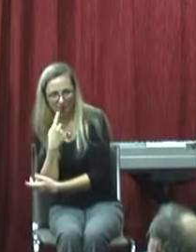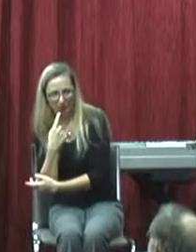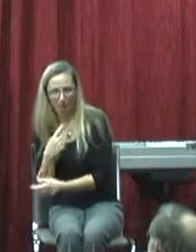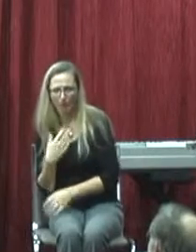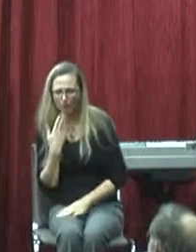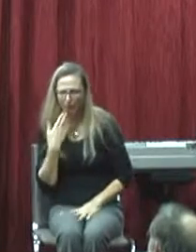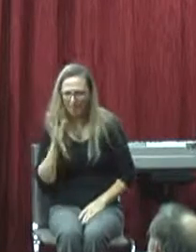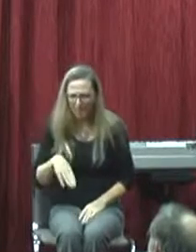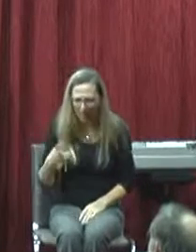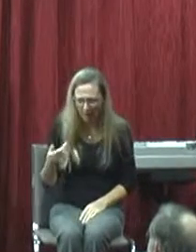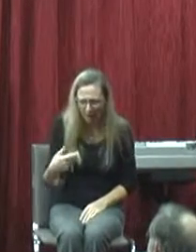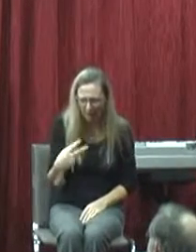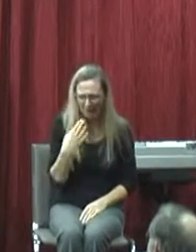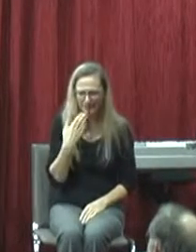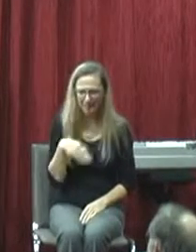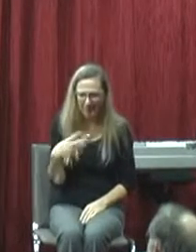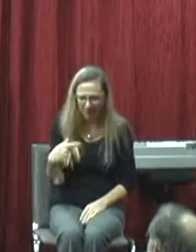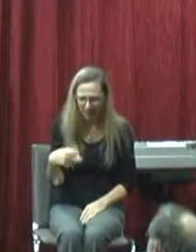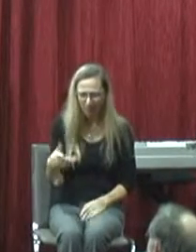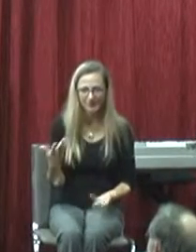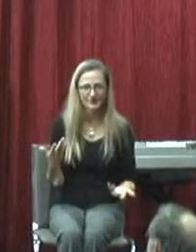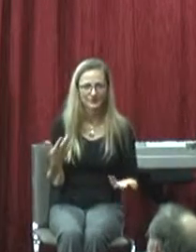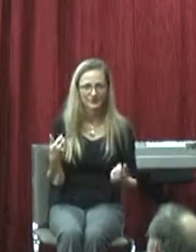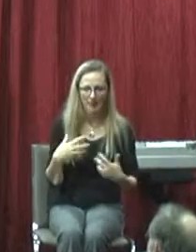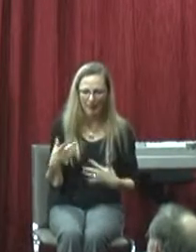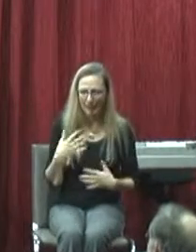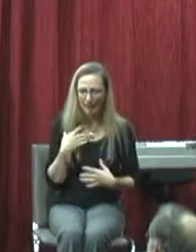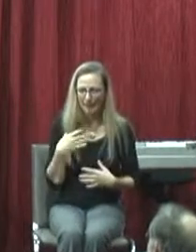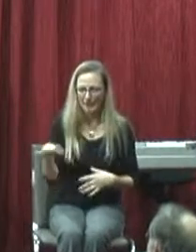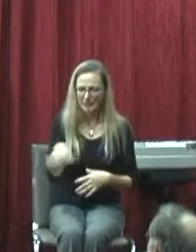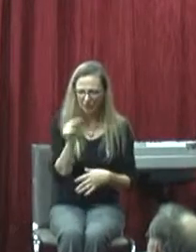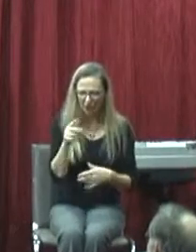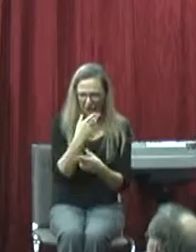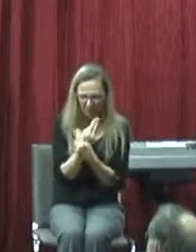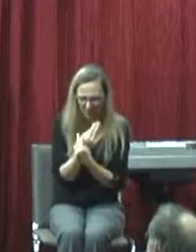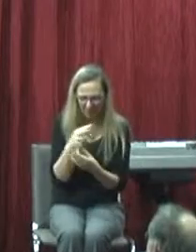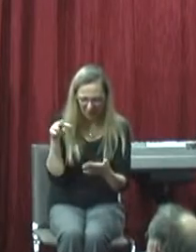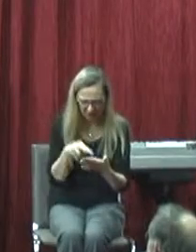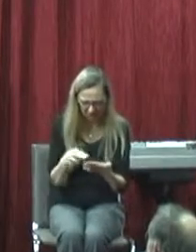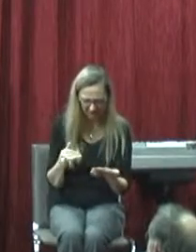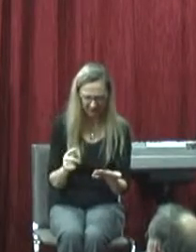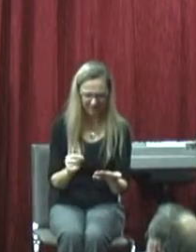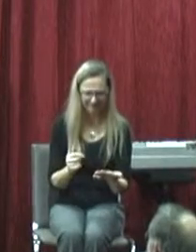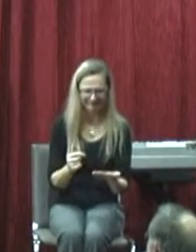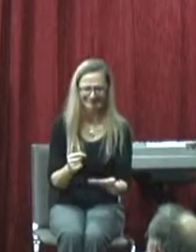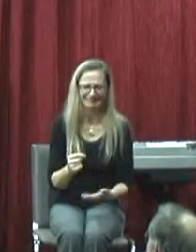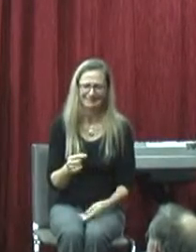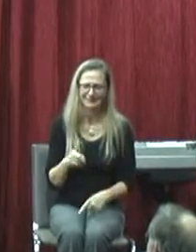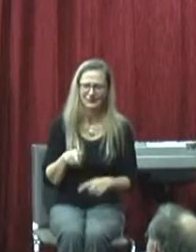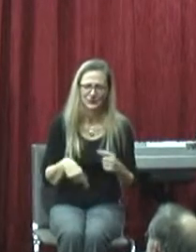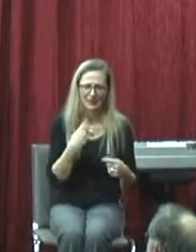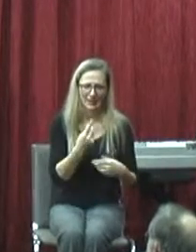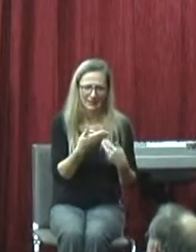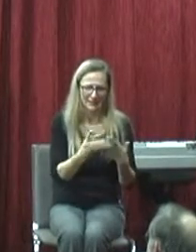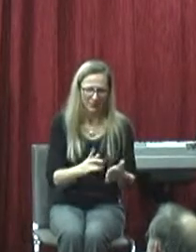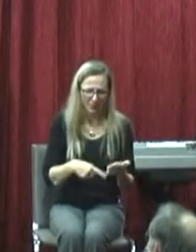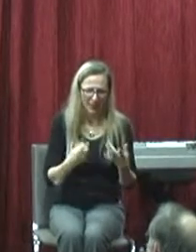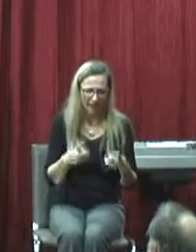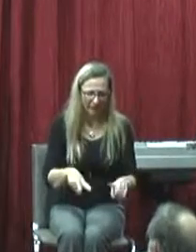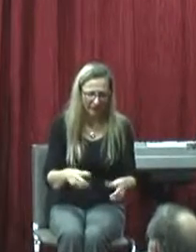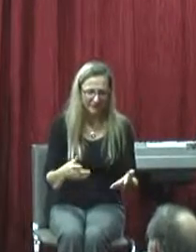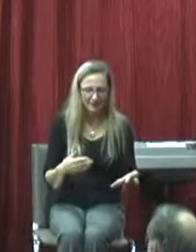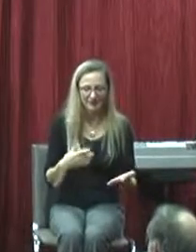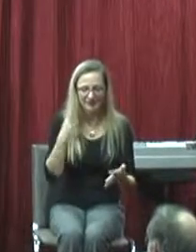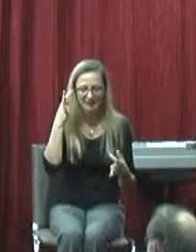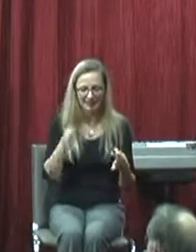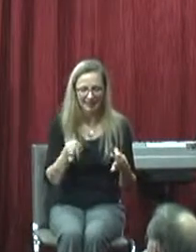dog, said the panicked rabbi. He took the rabbit away and looked at it. He couldn't bring himself to tell his neighbor what had happened, so